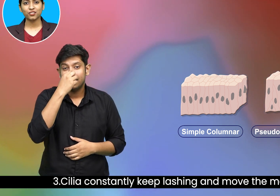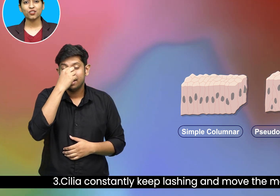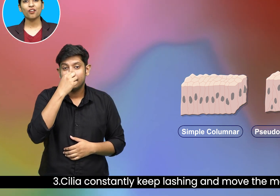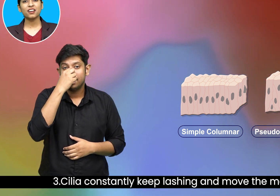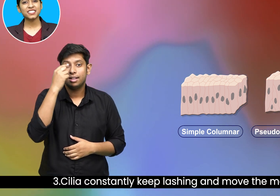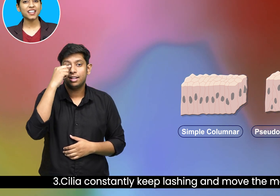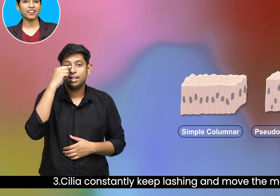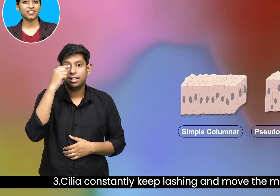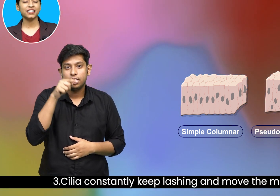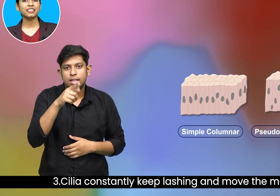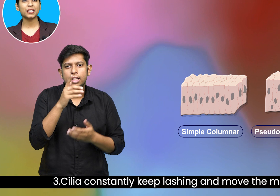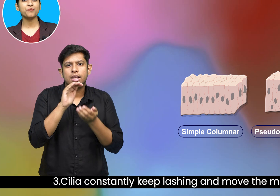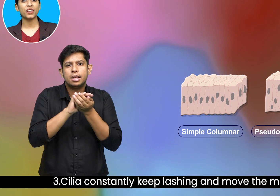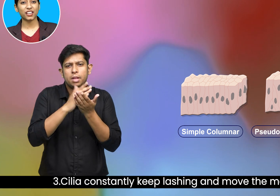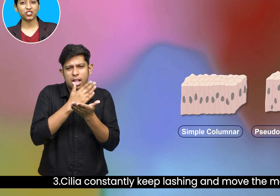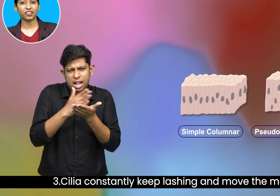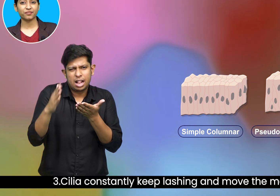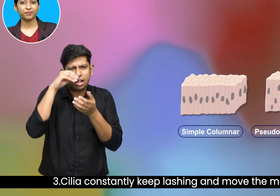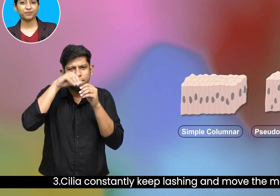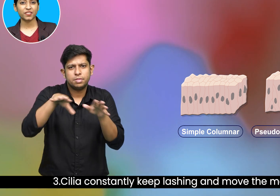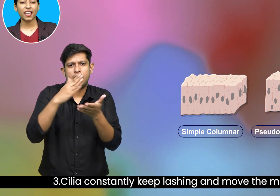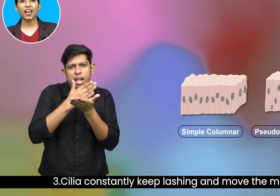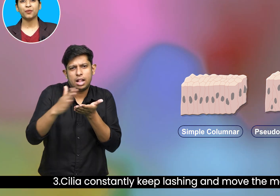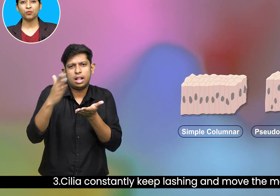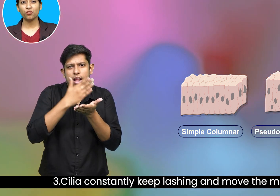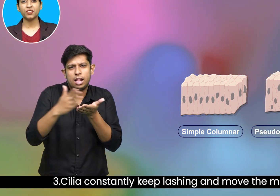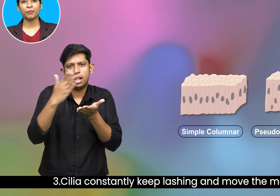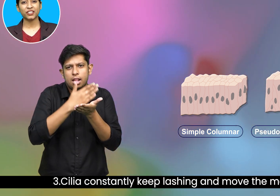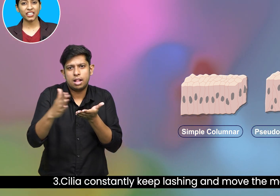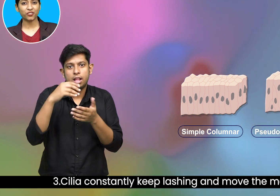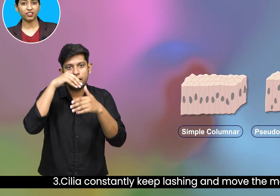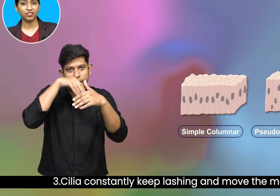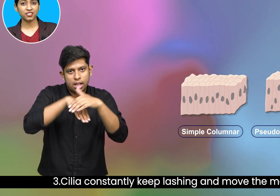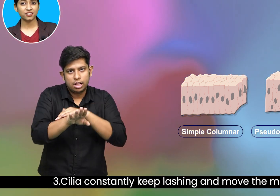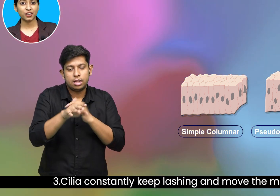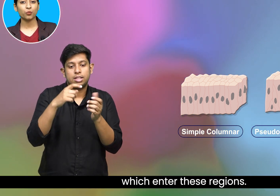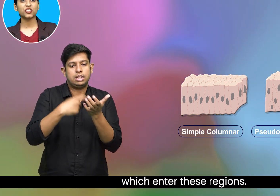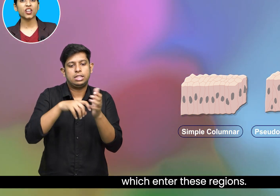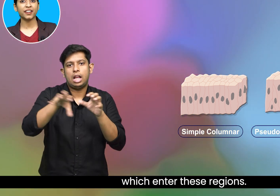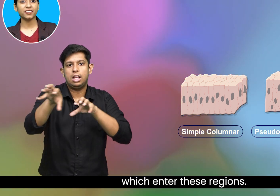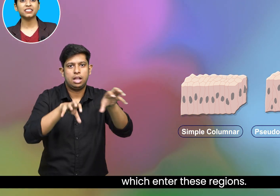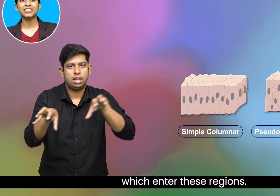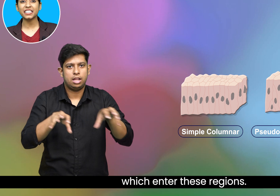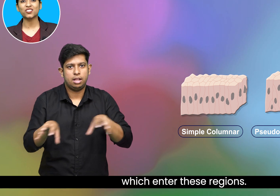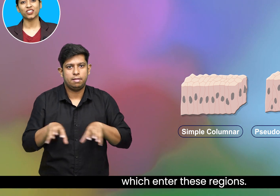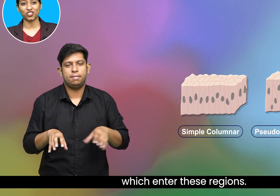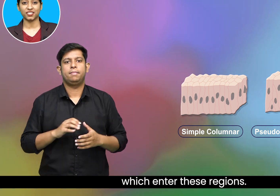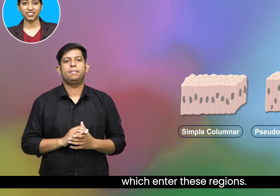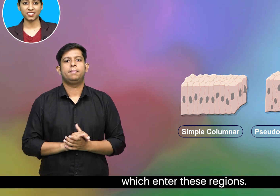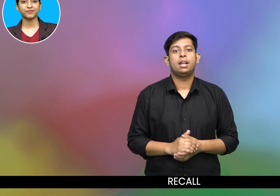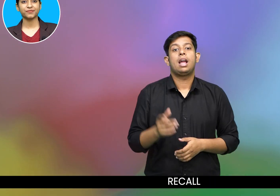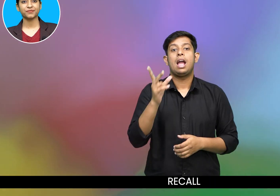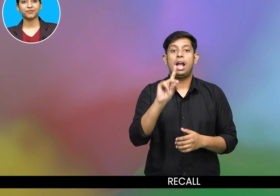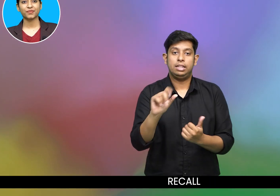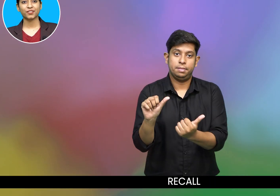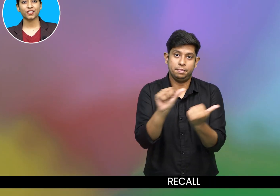Cilia constantly keep lashing and move the materials which enter these